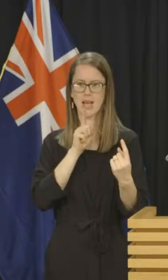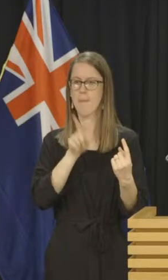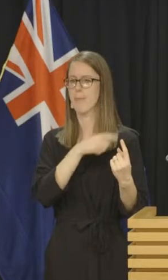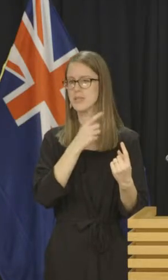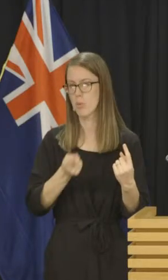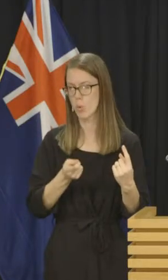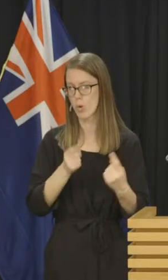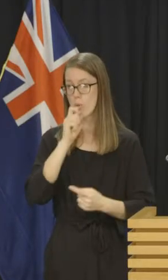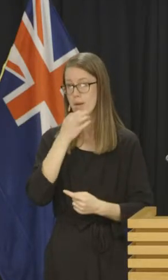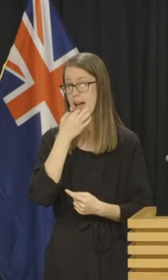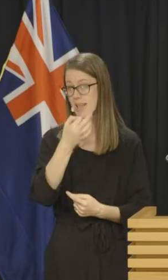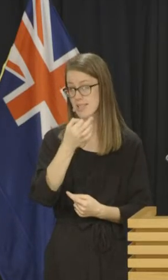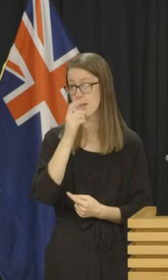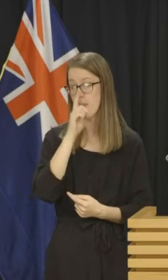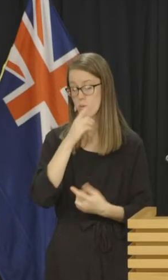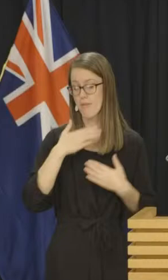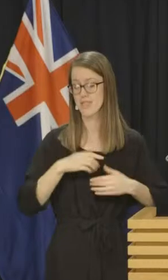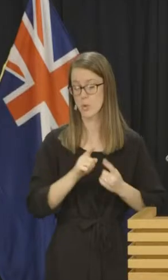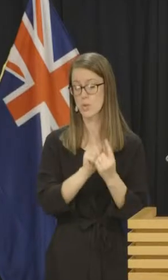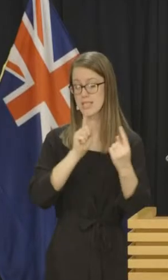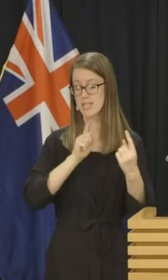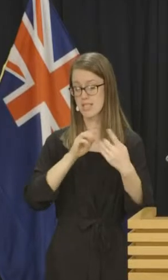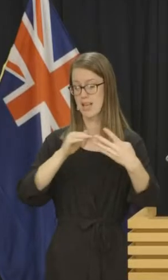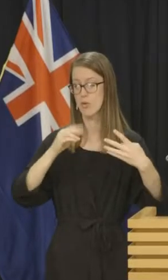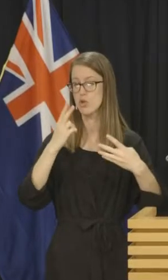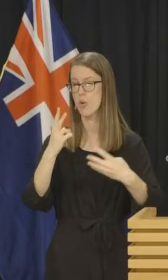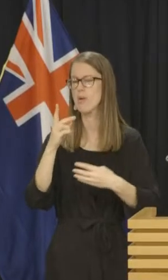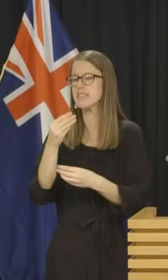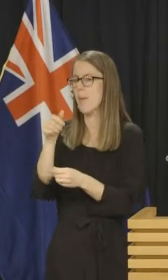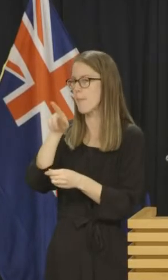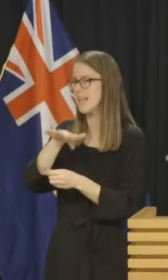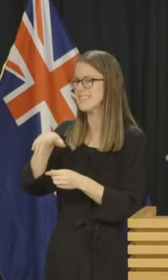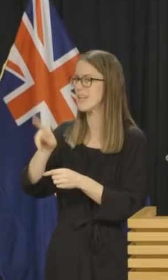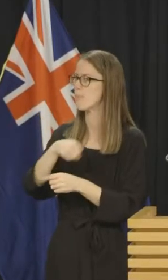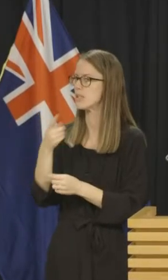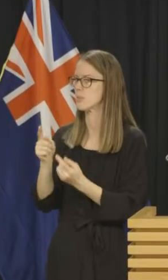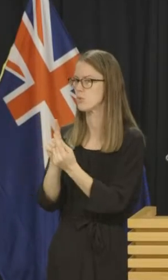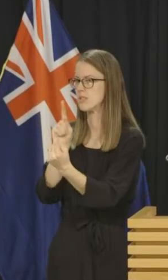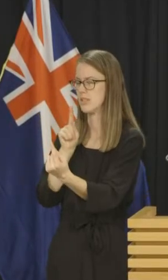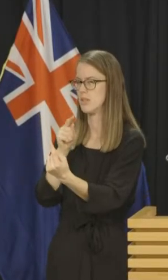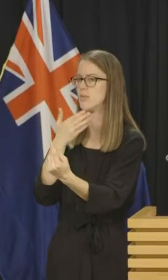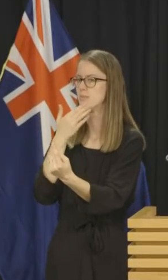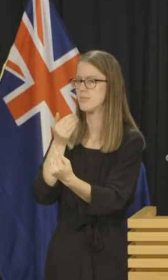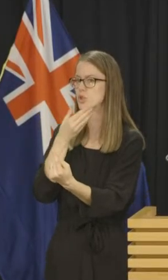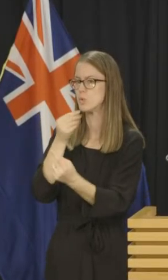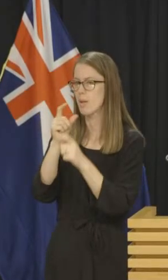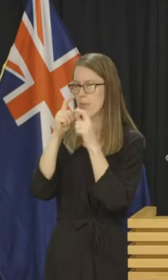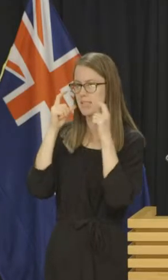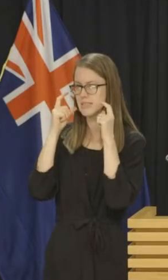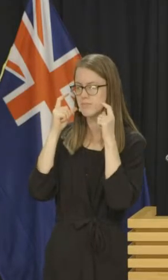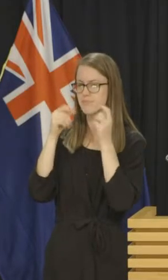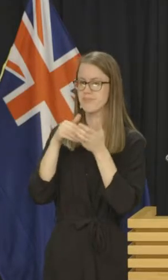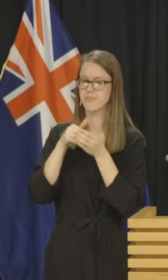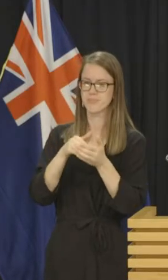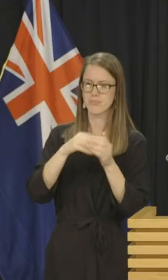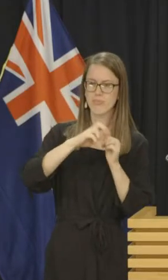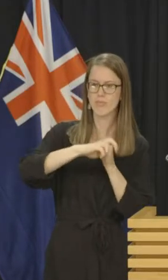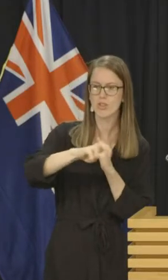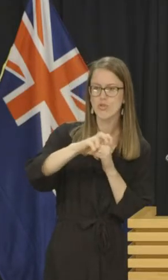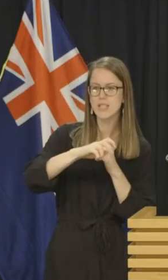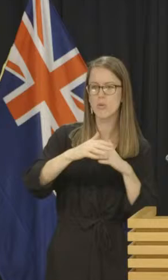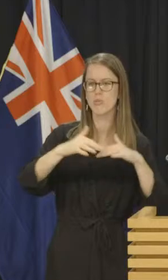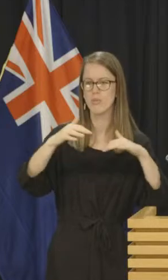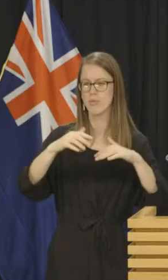we would be asking people to do at alert level 2, where that's not possible, we'd be encouraging them to use a mask so that we can keep public transport and other things